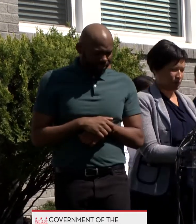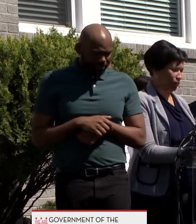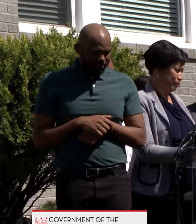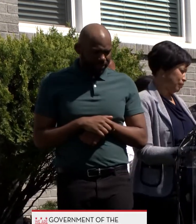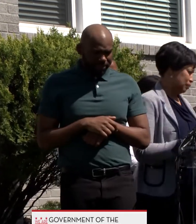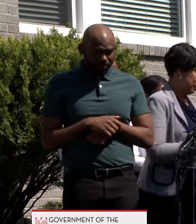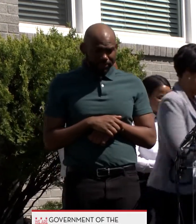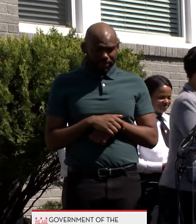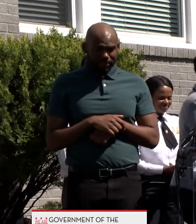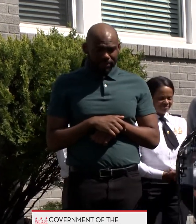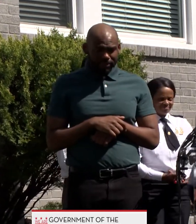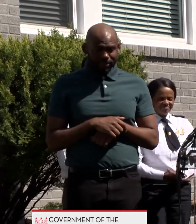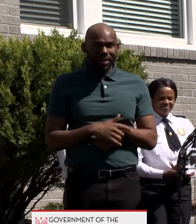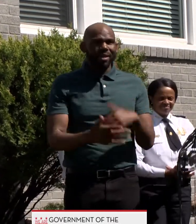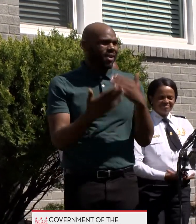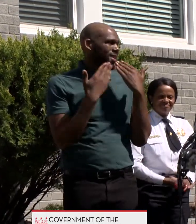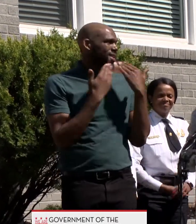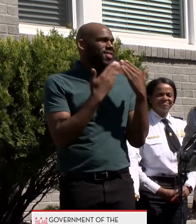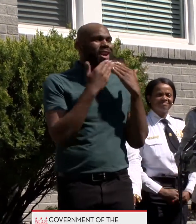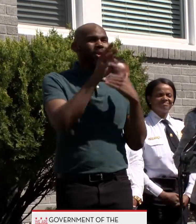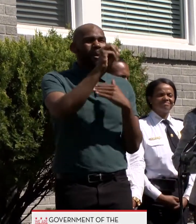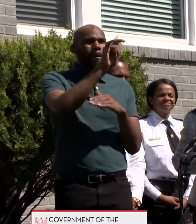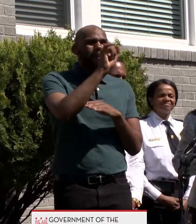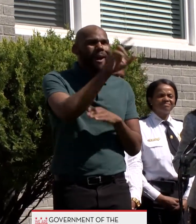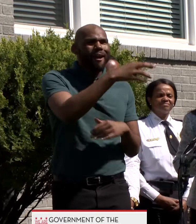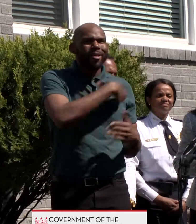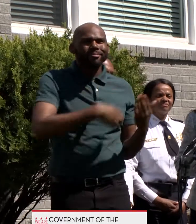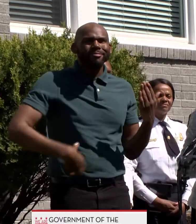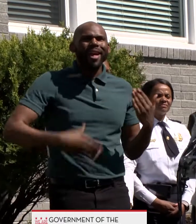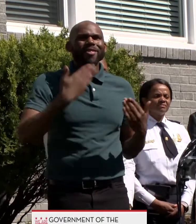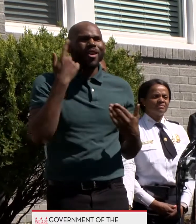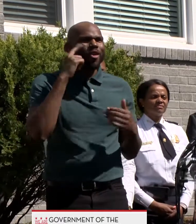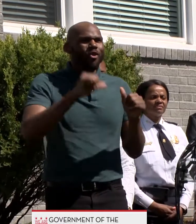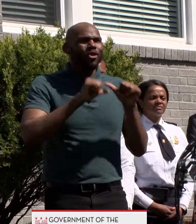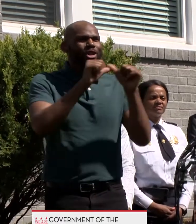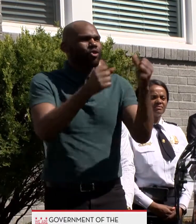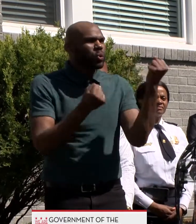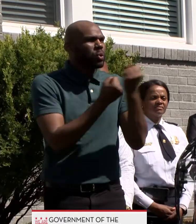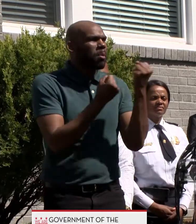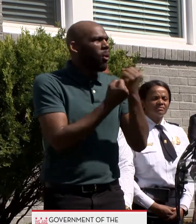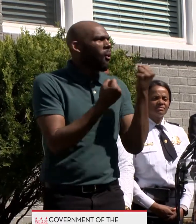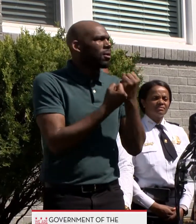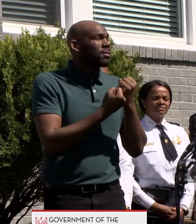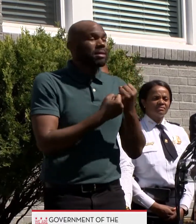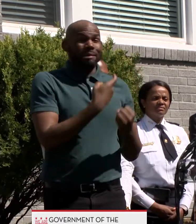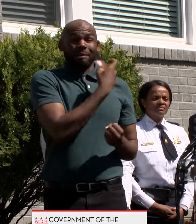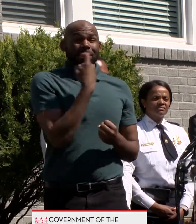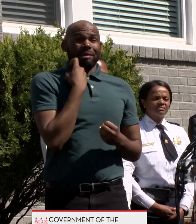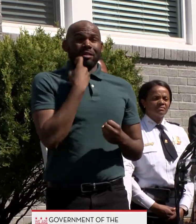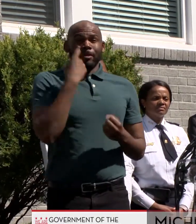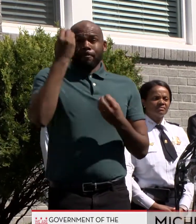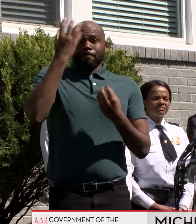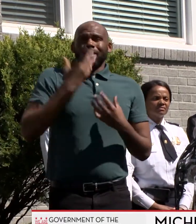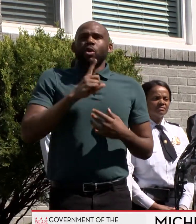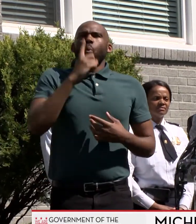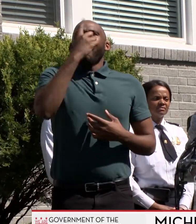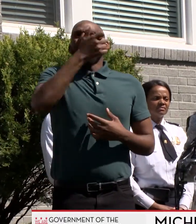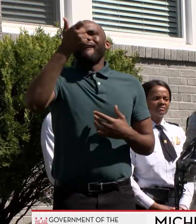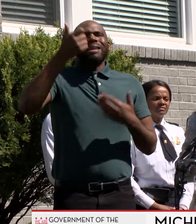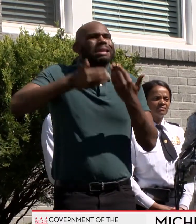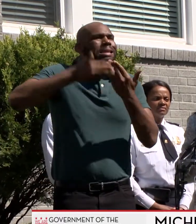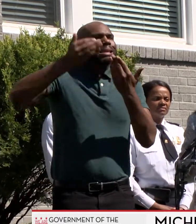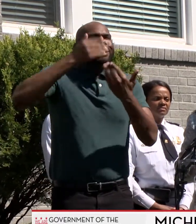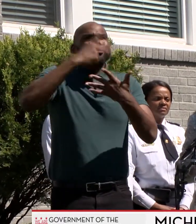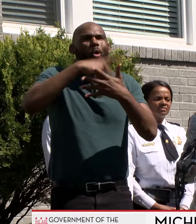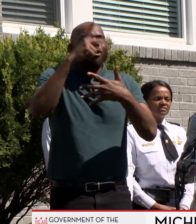Thank you, Mayor Bowser, and thank you for your continued support of this program. As the mayor said, this is one of the easiest programs